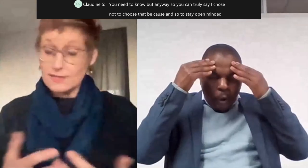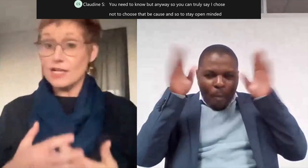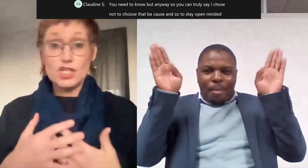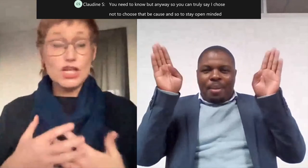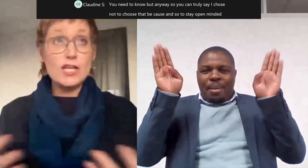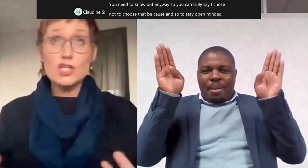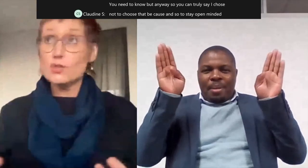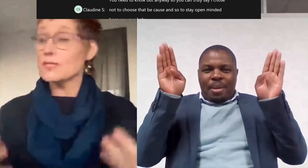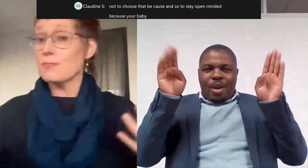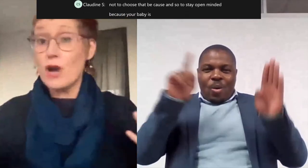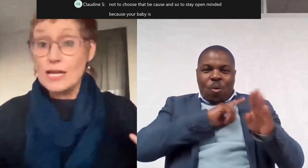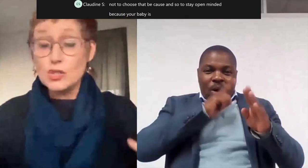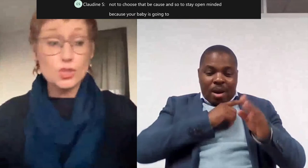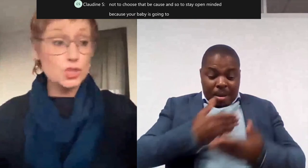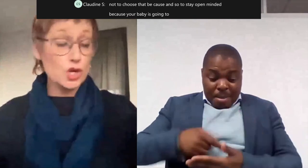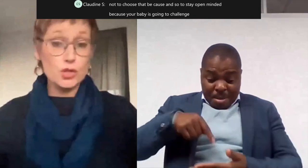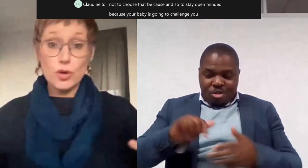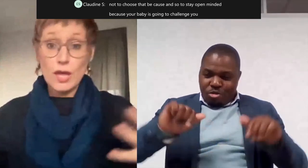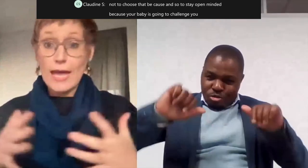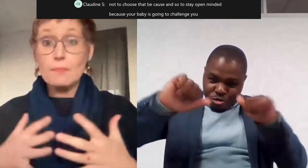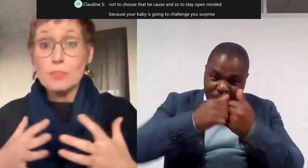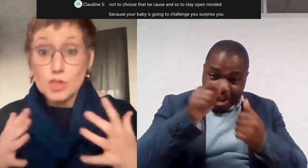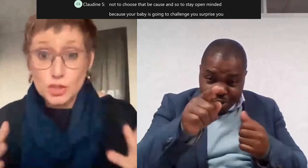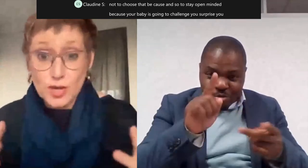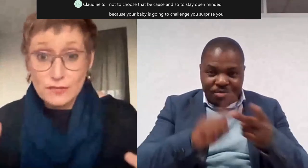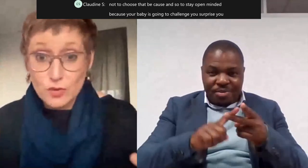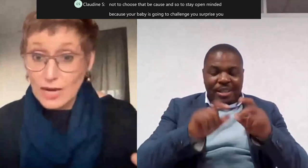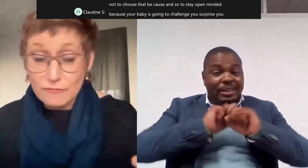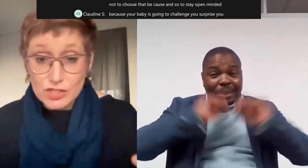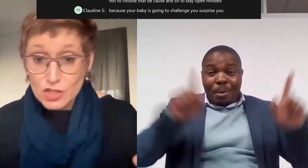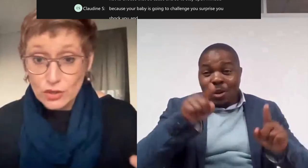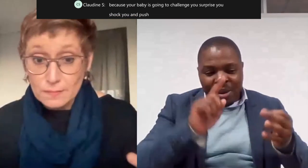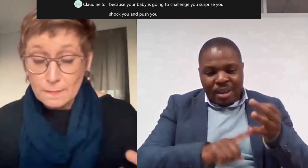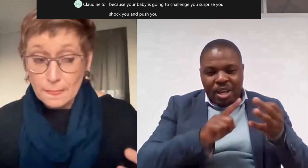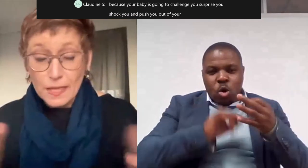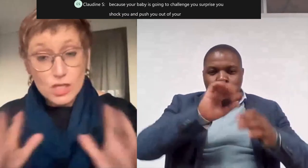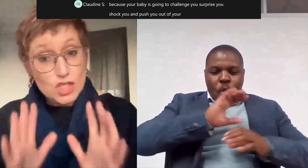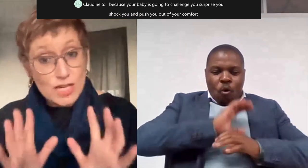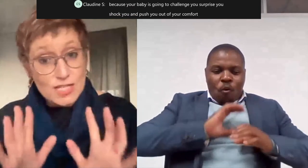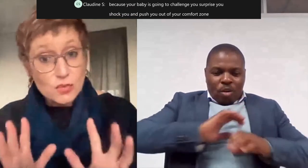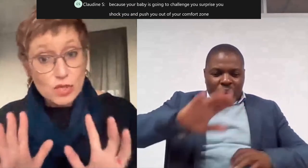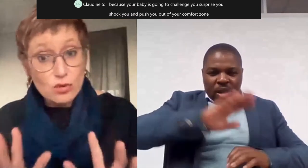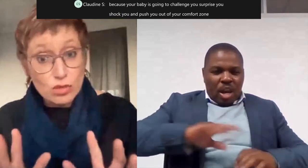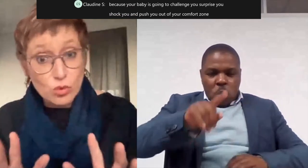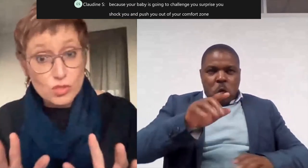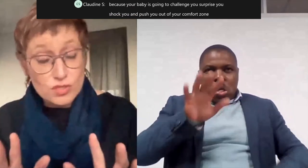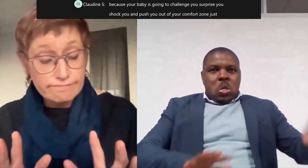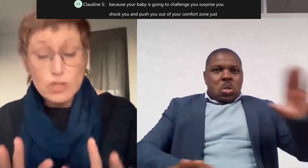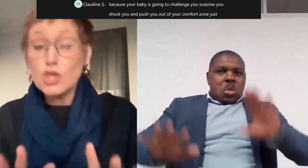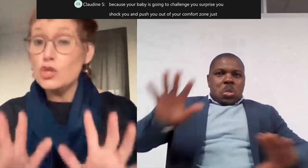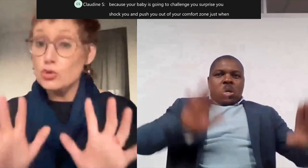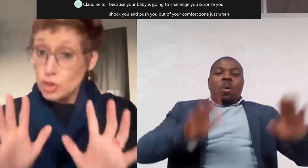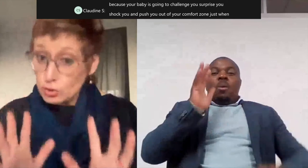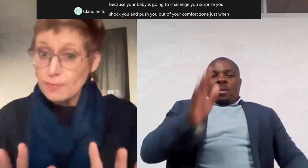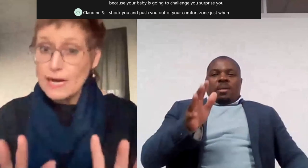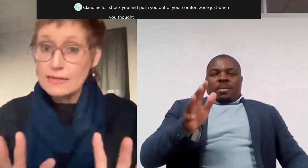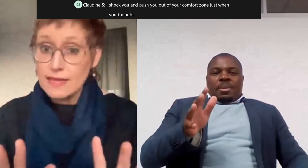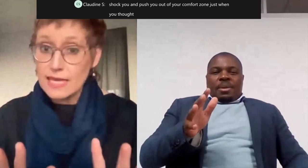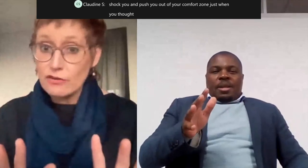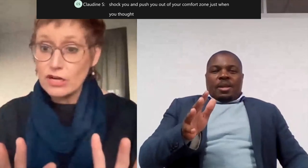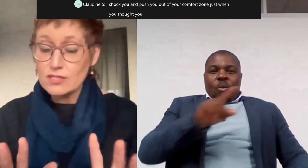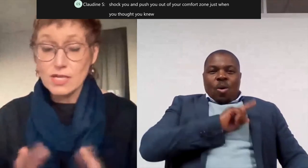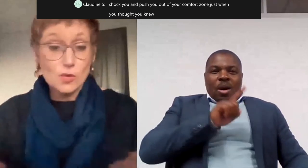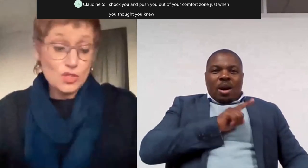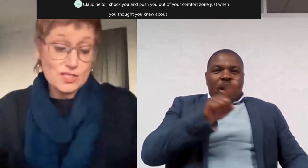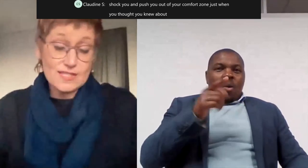baby is going to challenge you, surprise you, shock you, and push you out of your comfort zone just when you thought you knew about